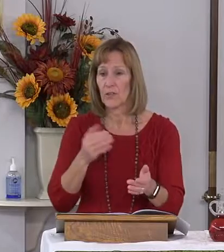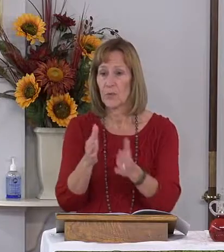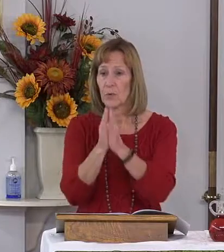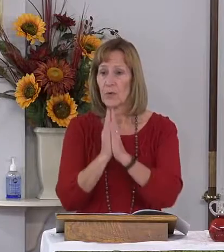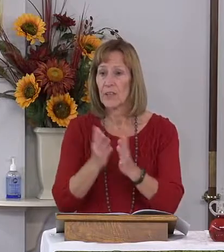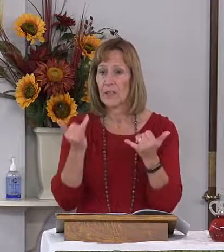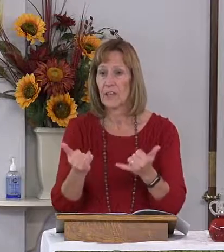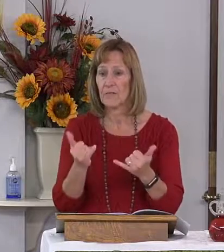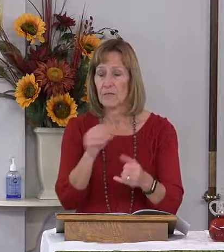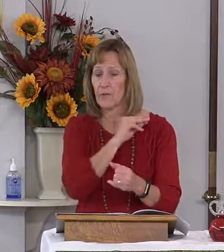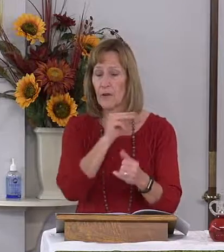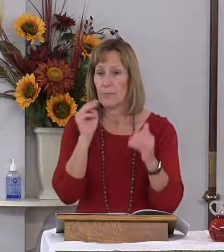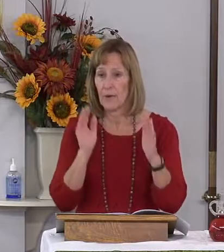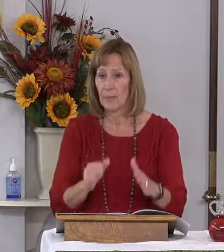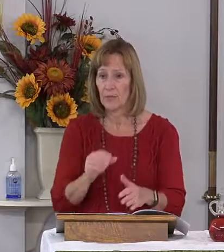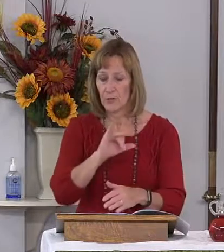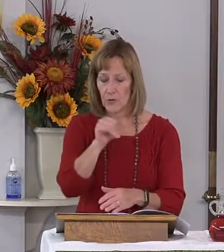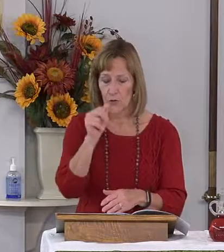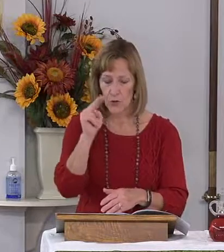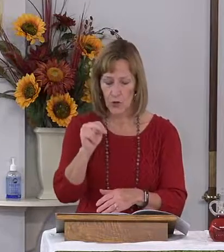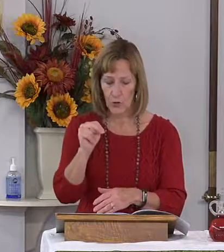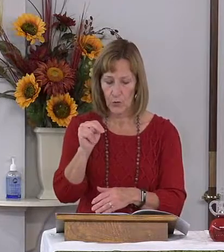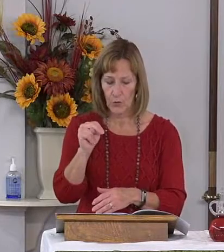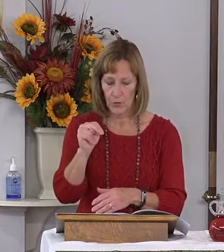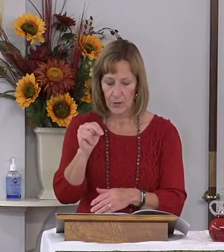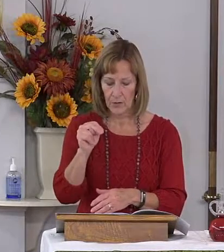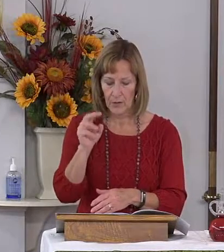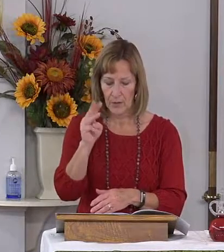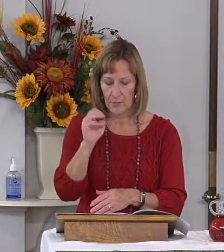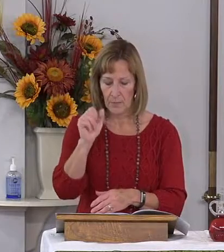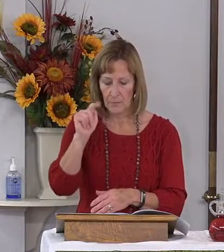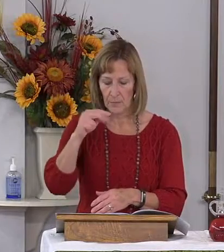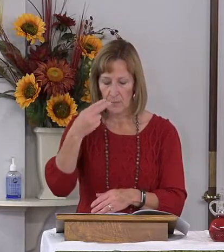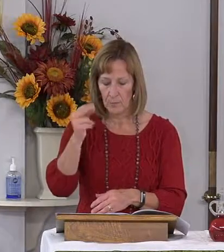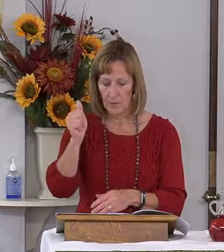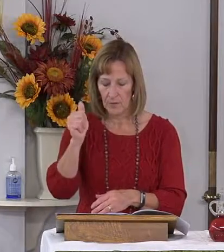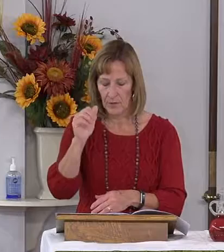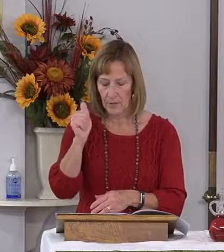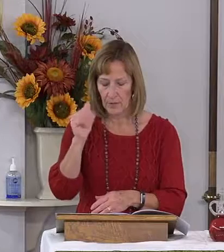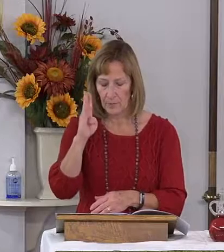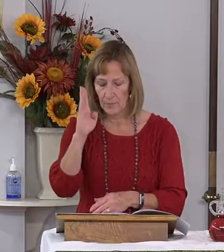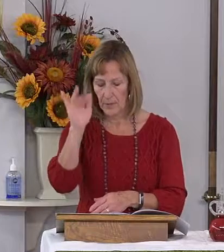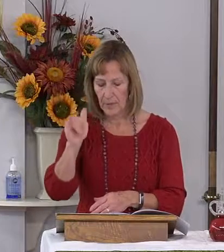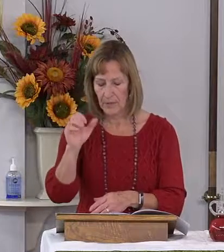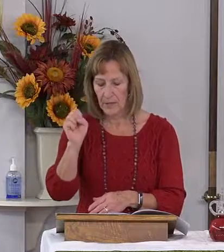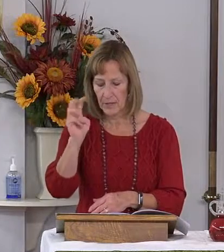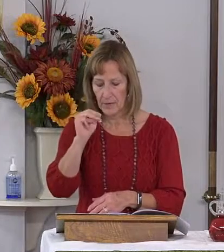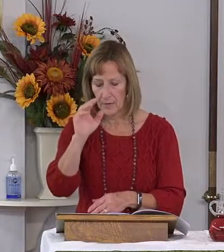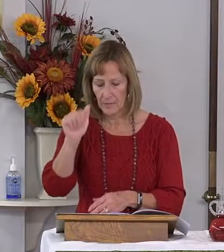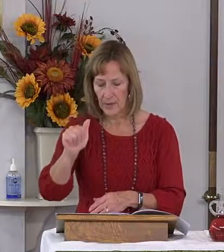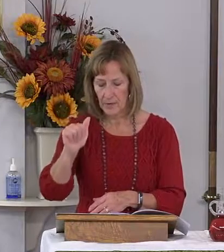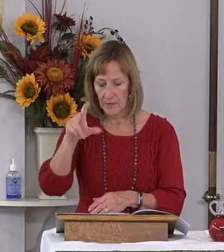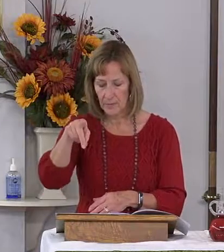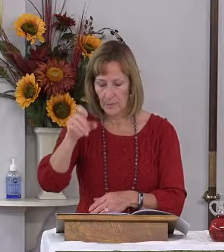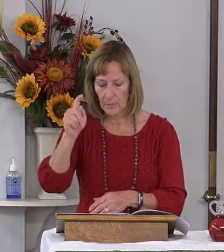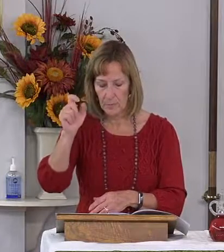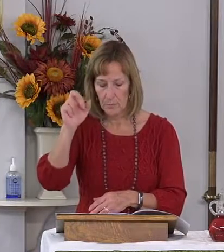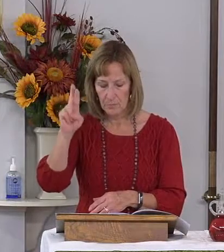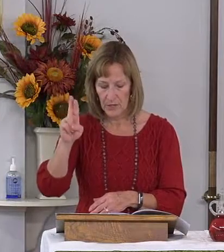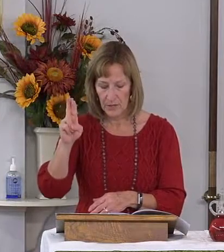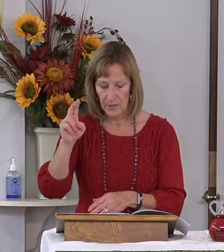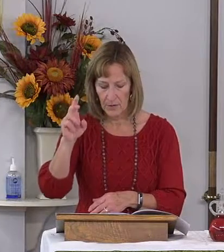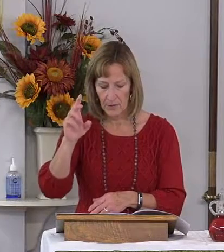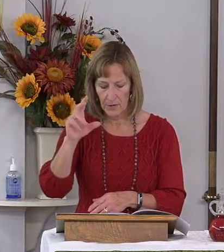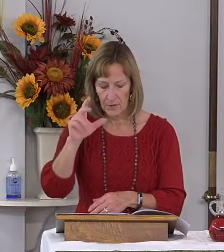pray today for our members, Joan, Martha, Abby, and Emma, Peter, Deborah, Catherine,